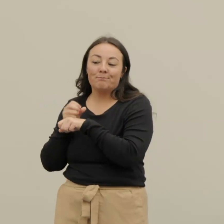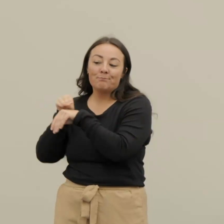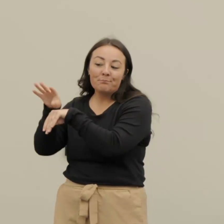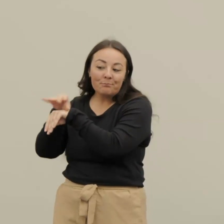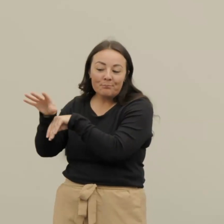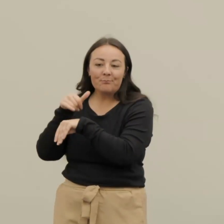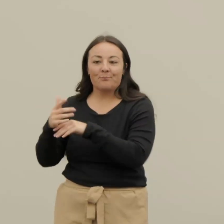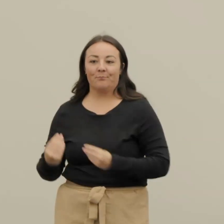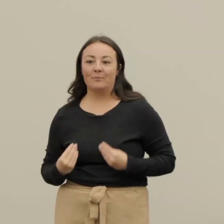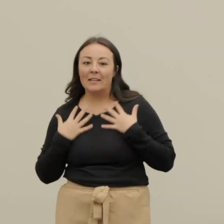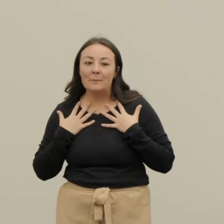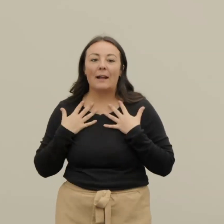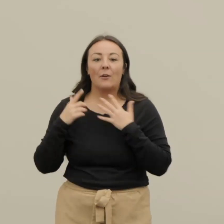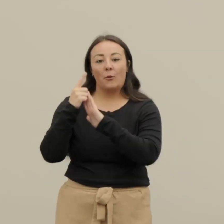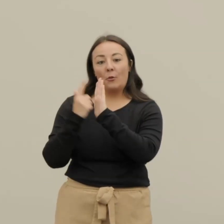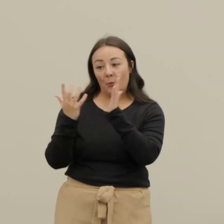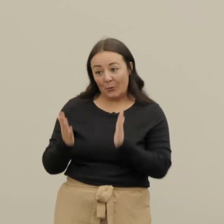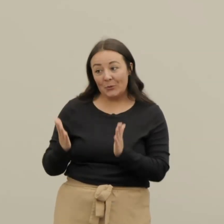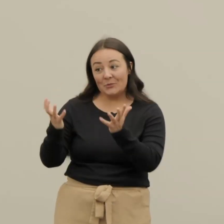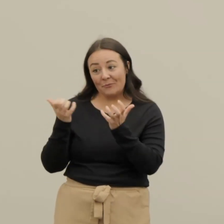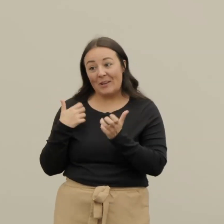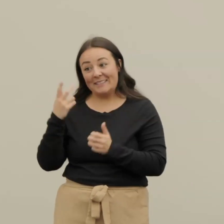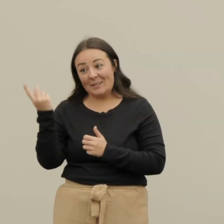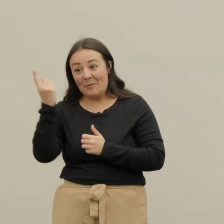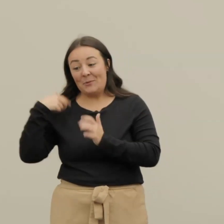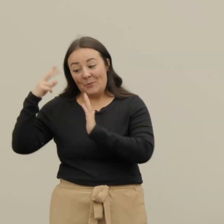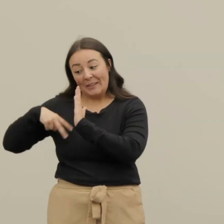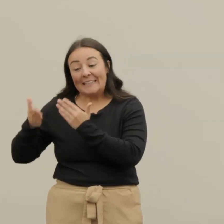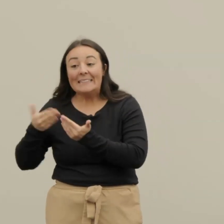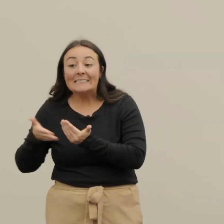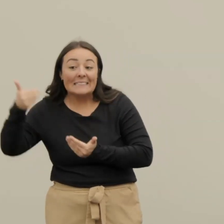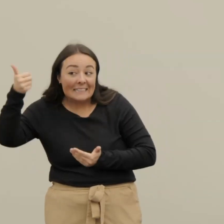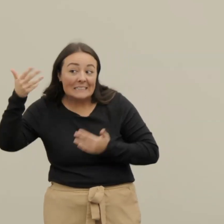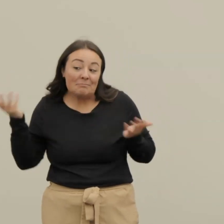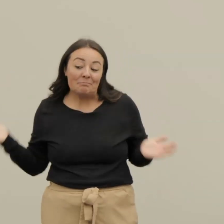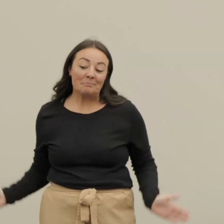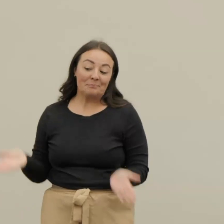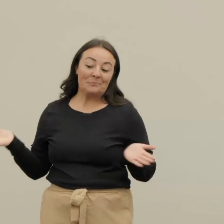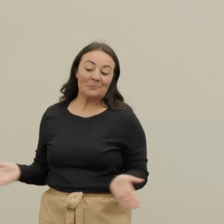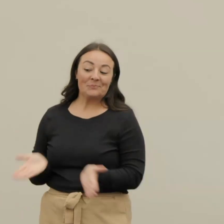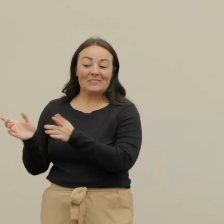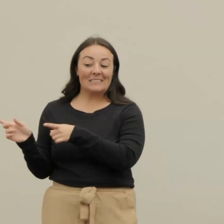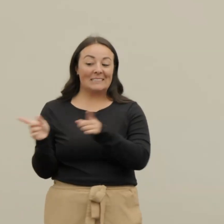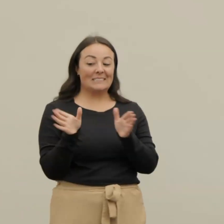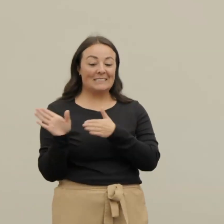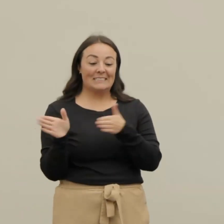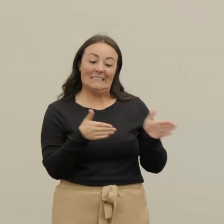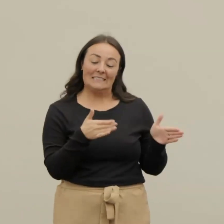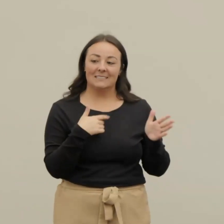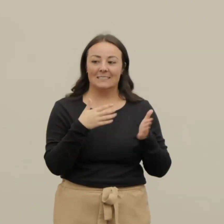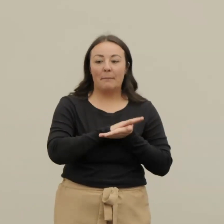consider if they want someone to read that easily and to recognize. And I actually do love at